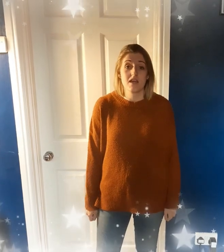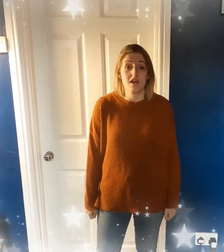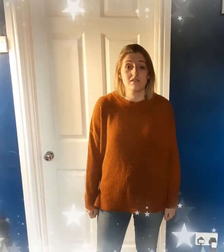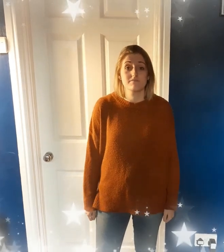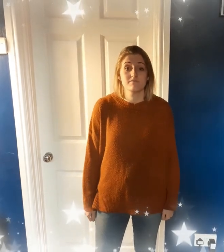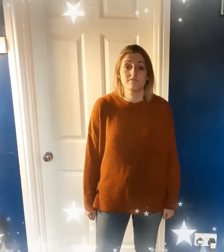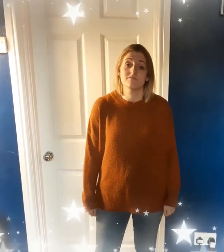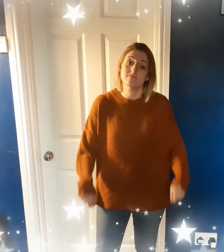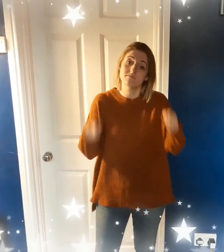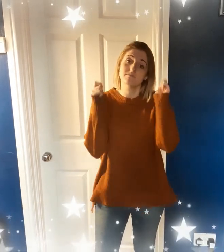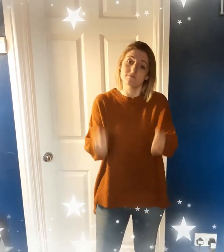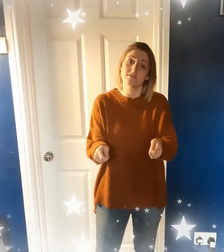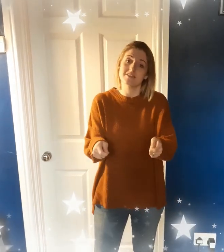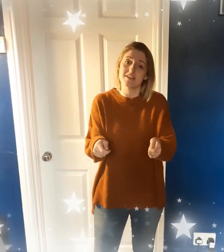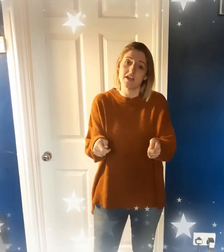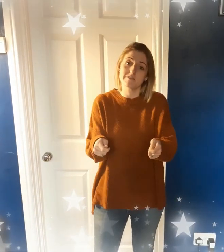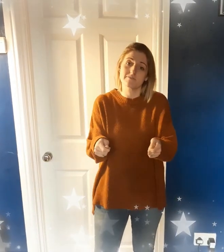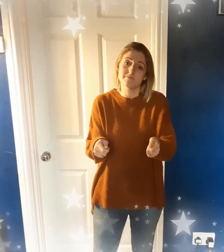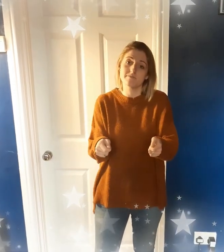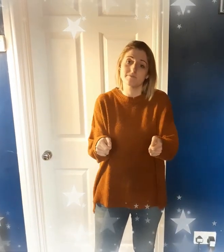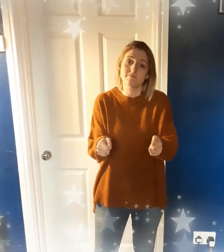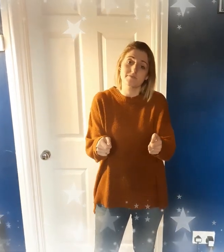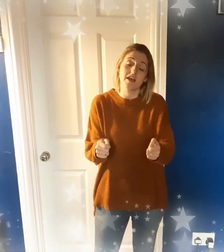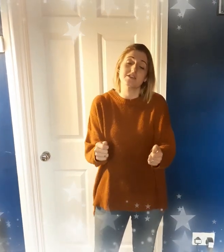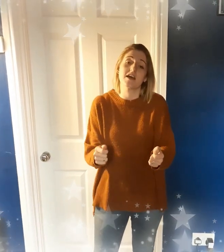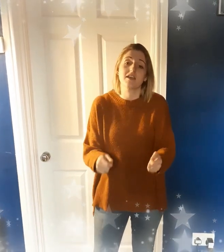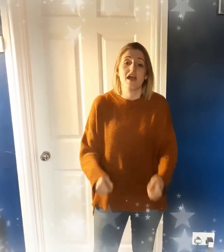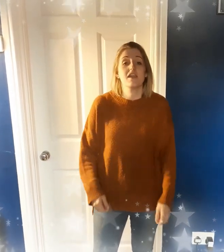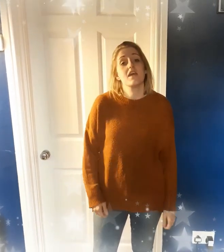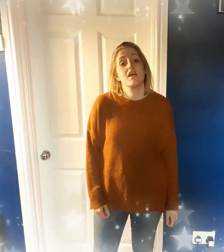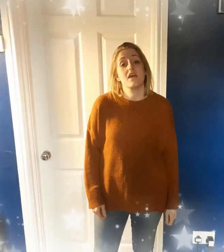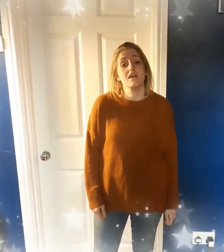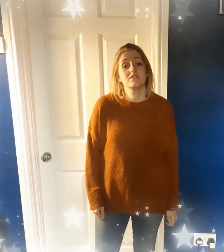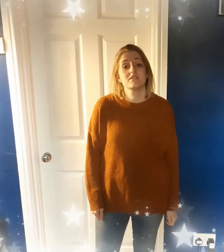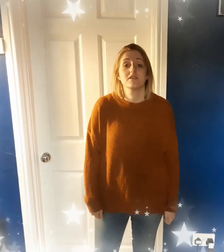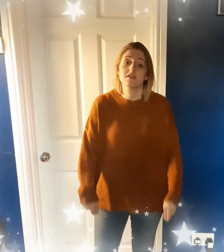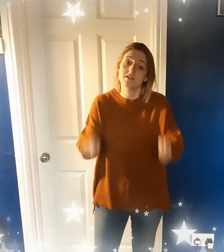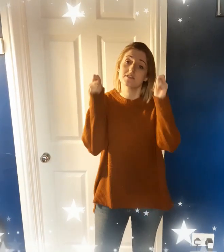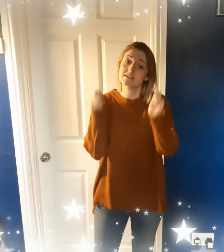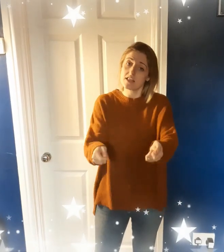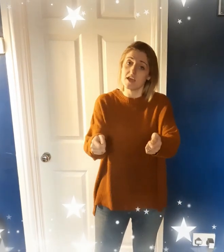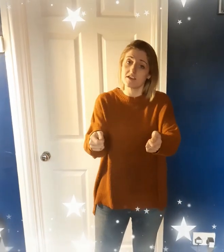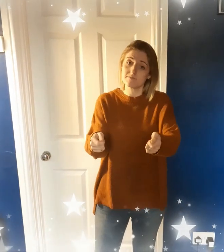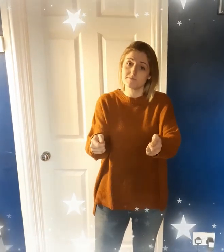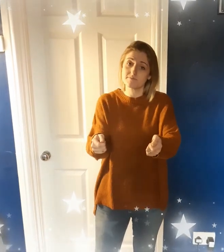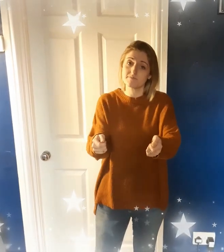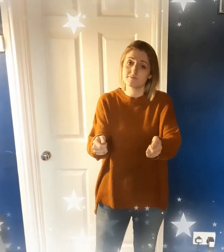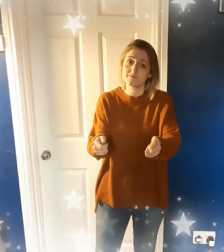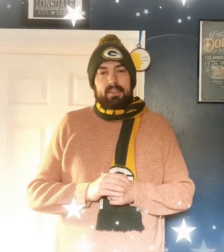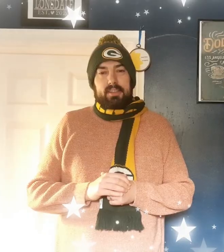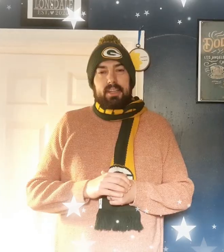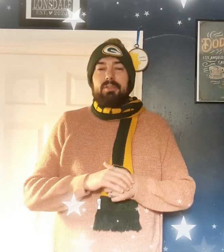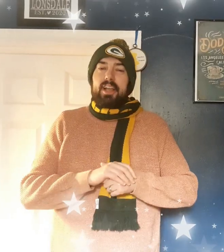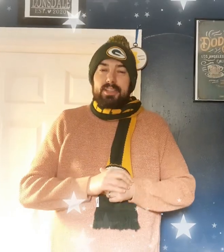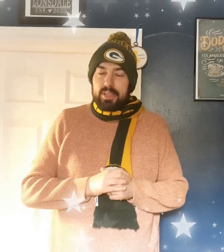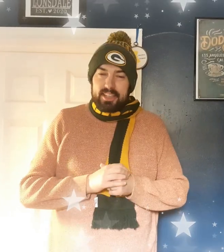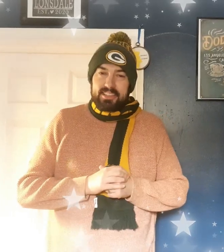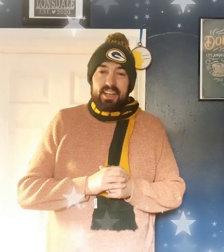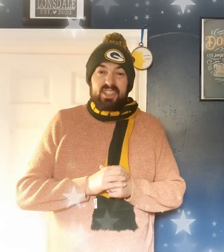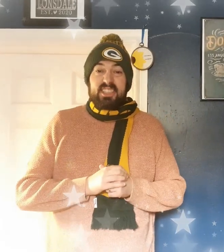sleigh. Sleigh. That sign again is sleigh. If you like to eat things that actually